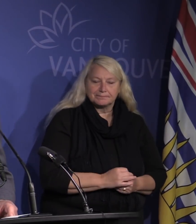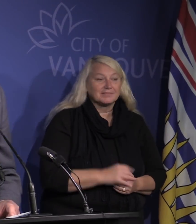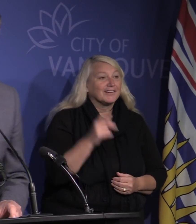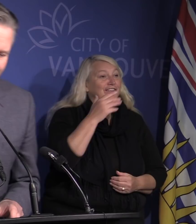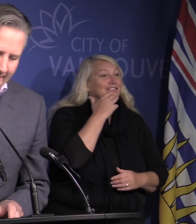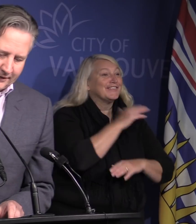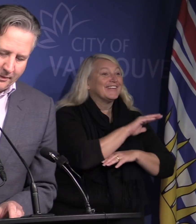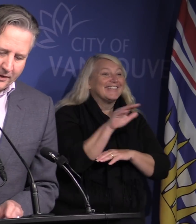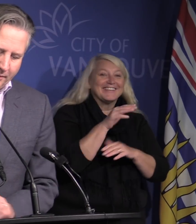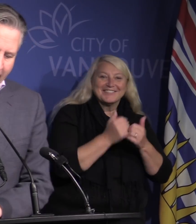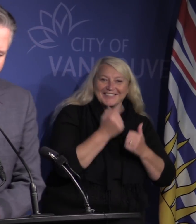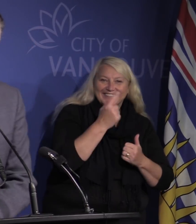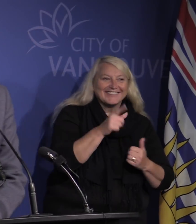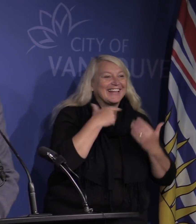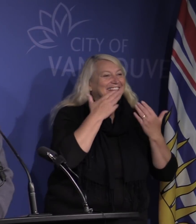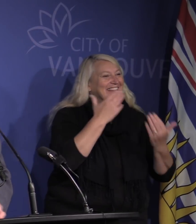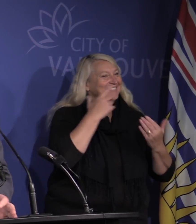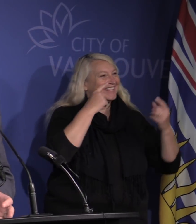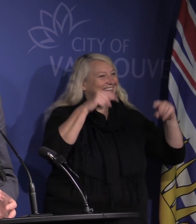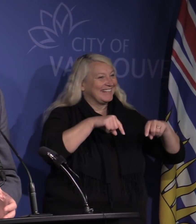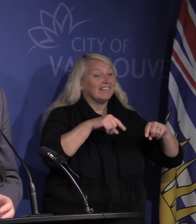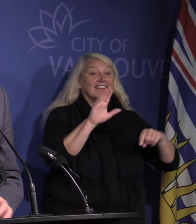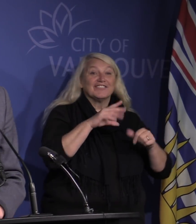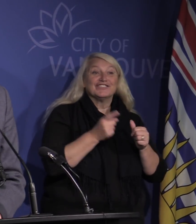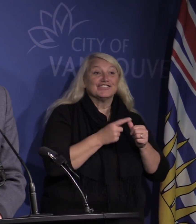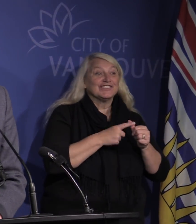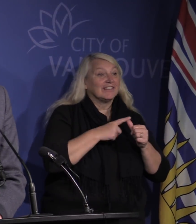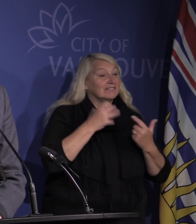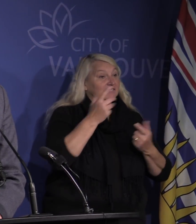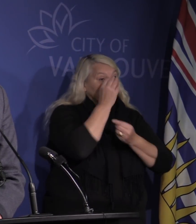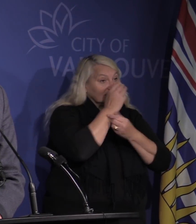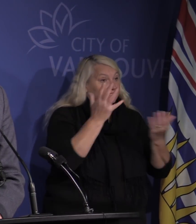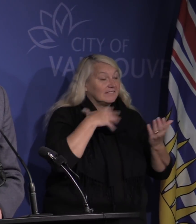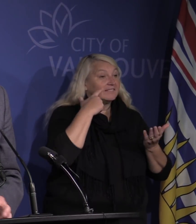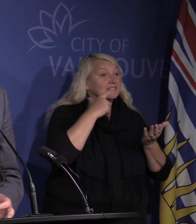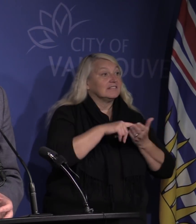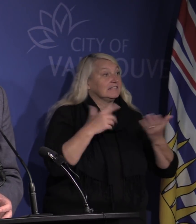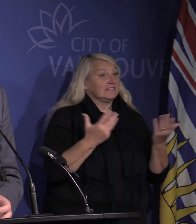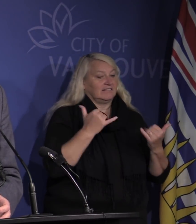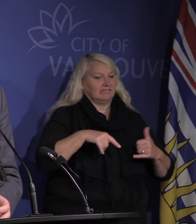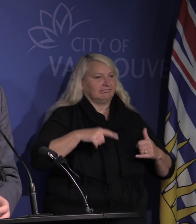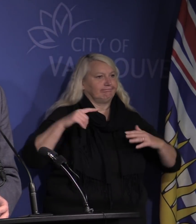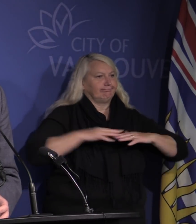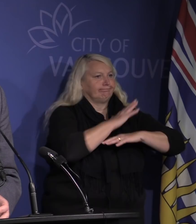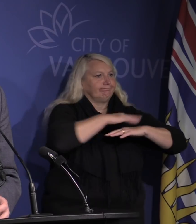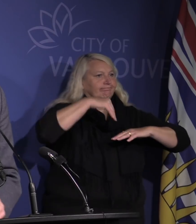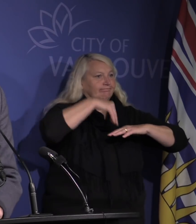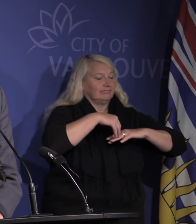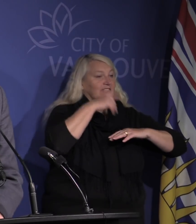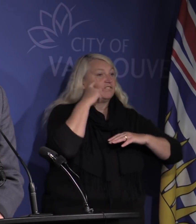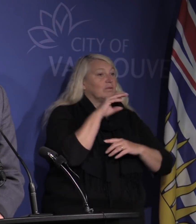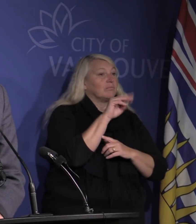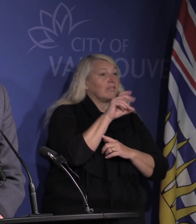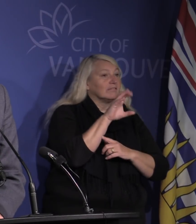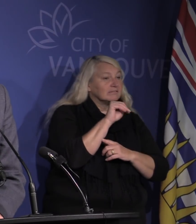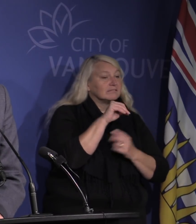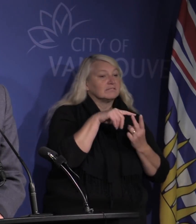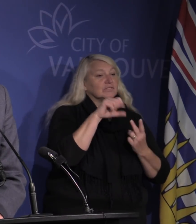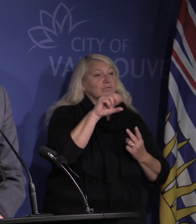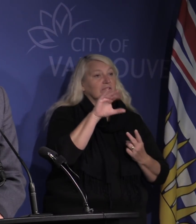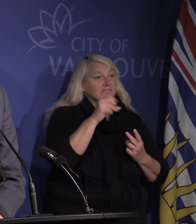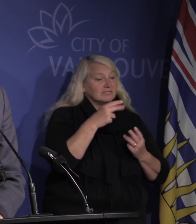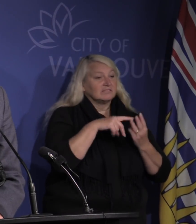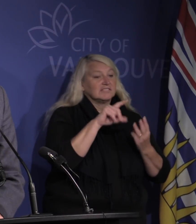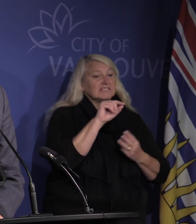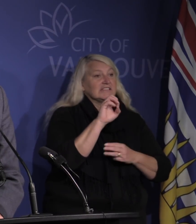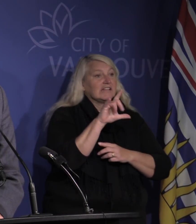Afternoon, everyone. Thanks very much for being here. First, I want to acknowledge we're on the unceded traditional territories of the Musqueam, Squamish, and